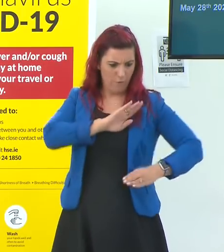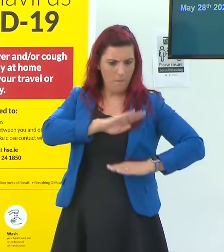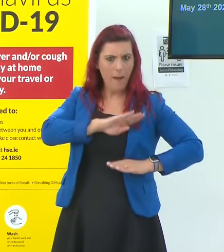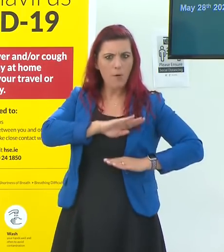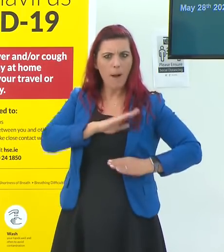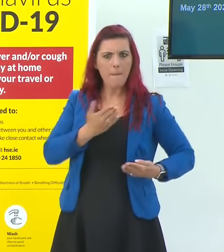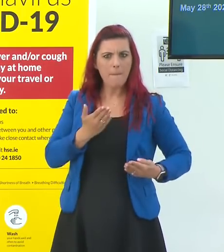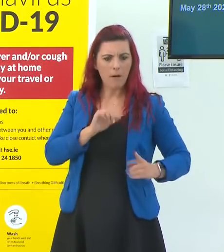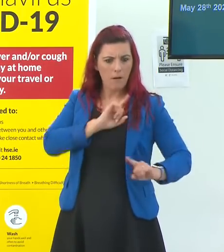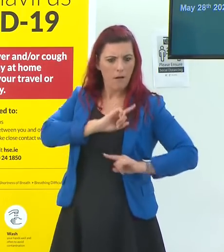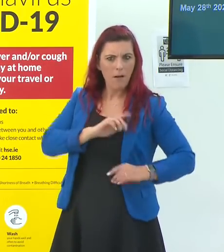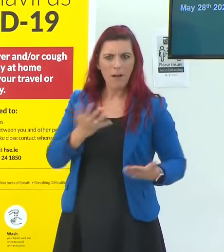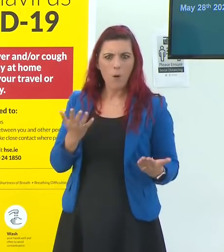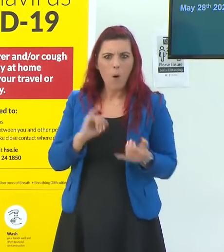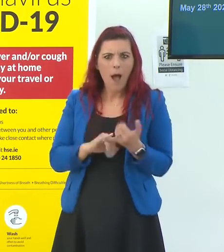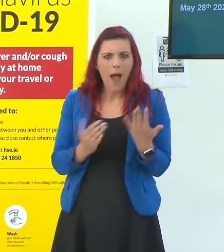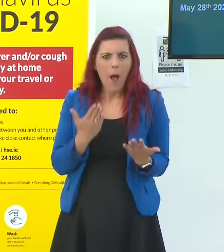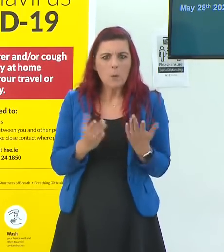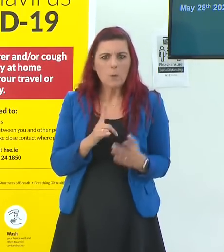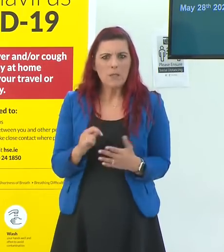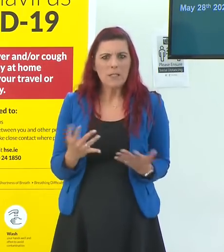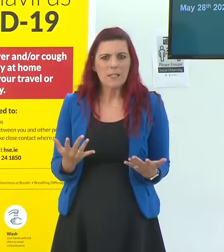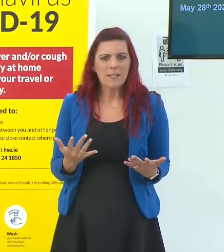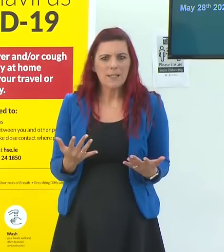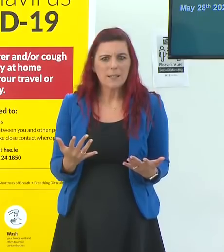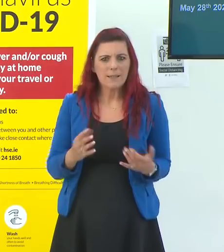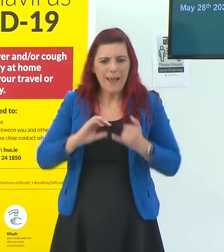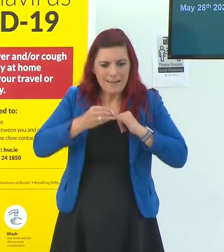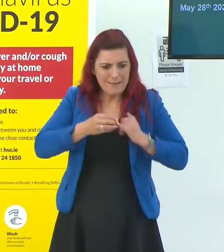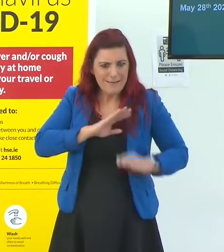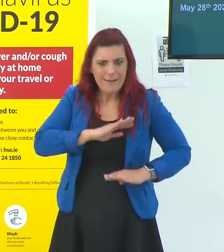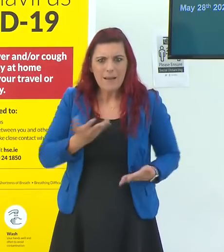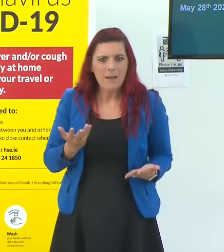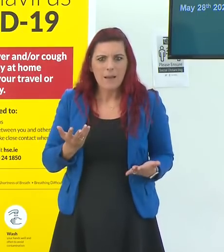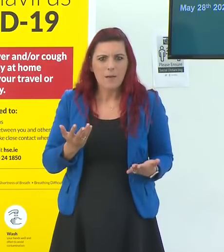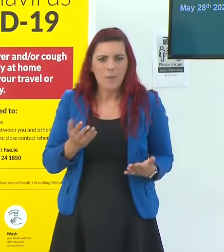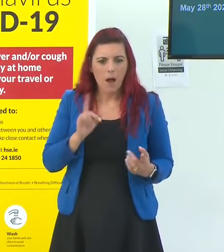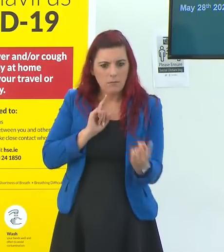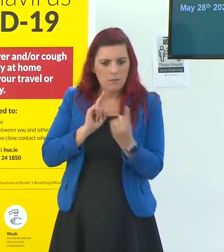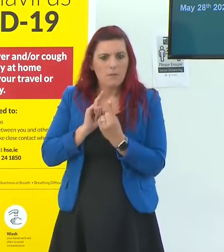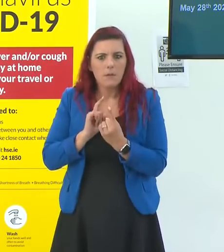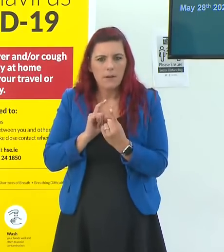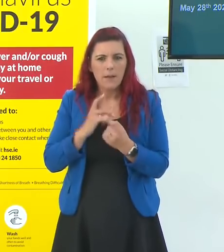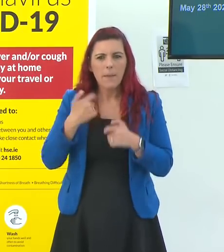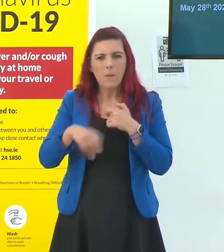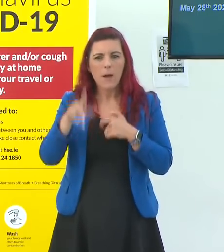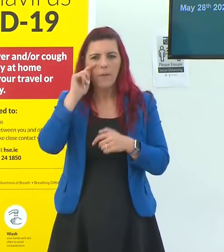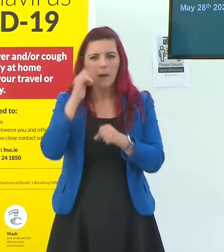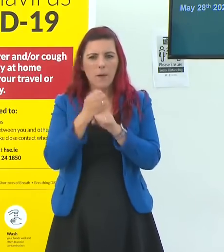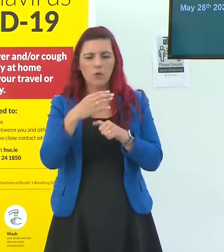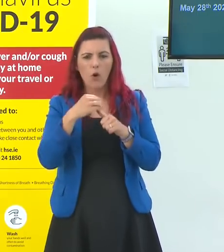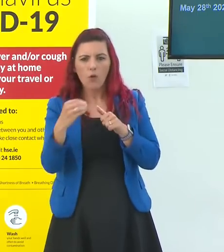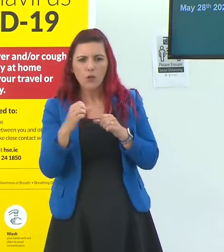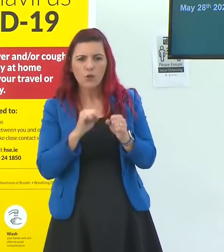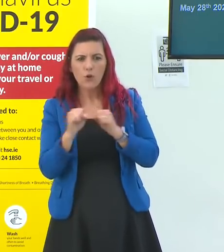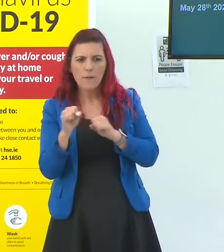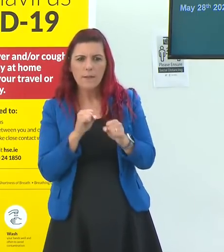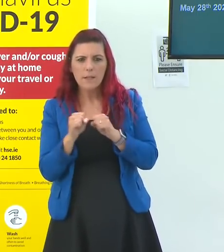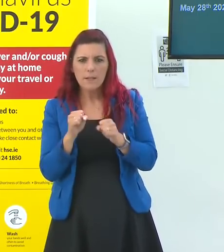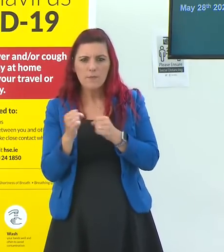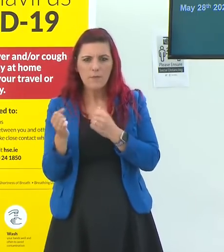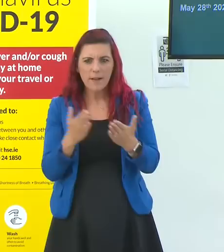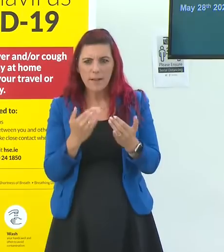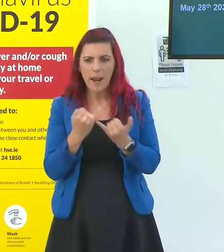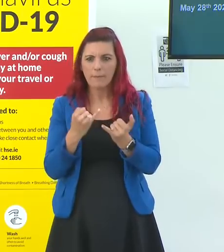the throughput, the volume and the pace. And then you have to think of the services on which screening relies, which are